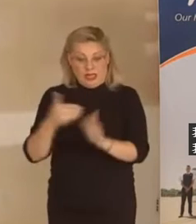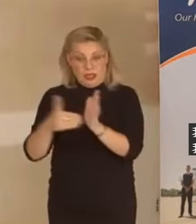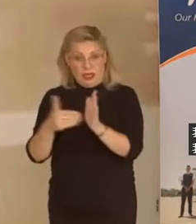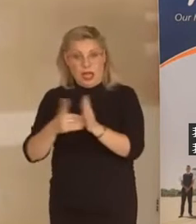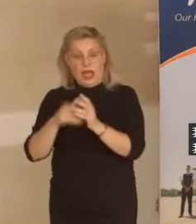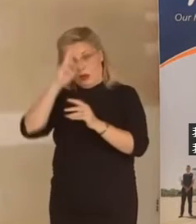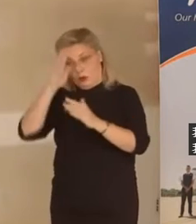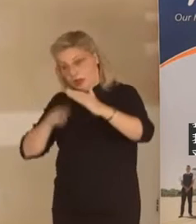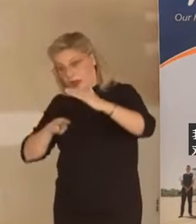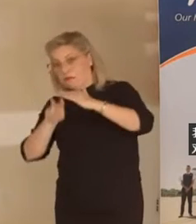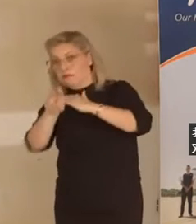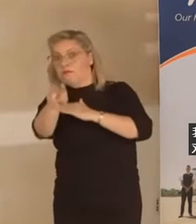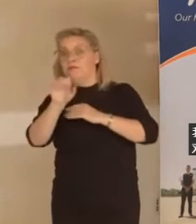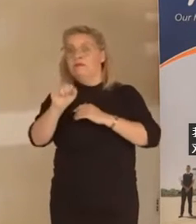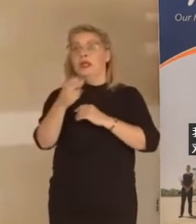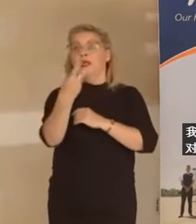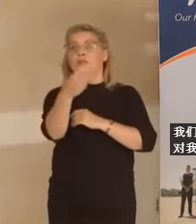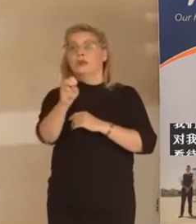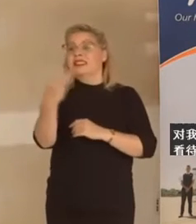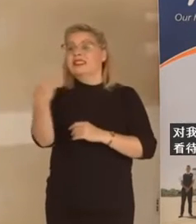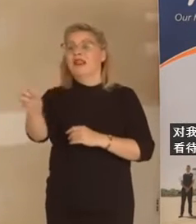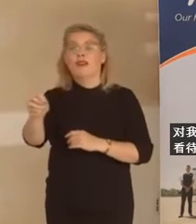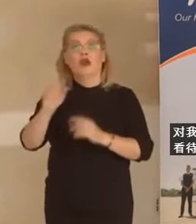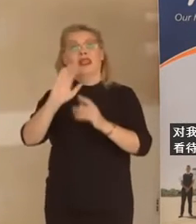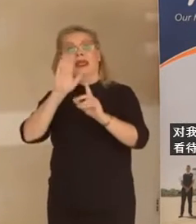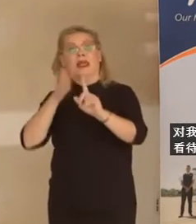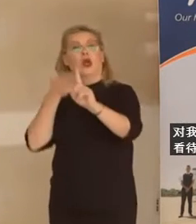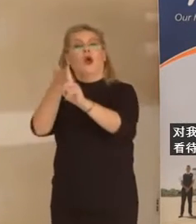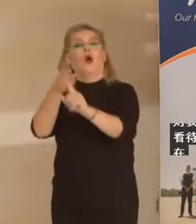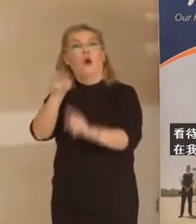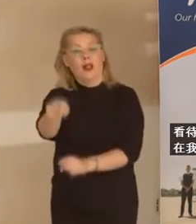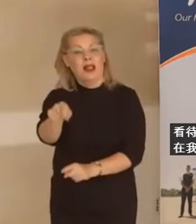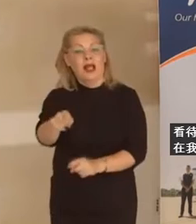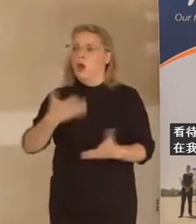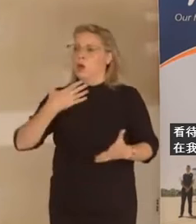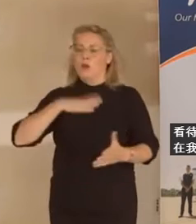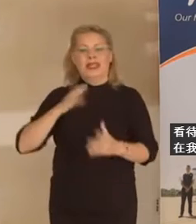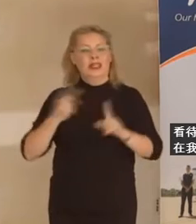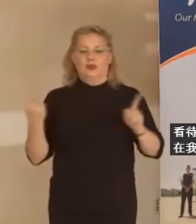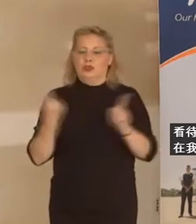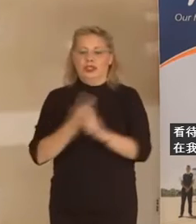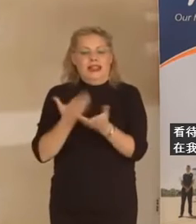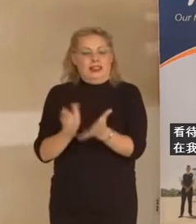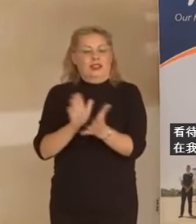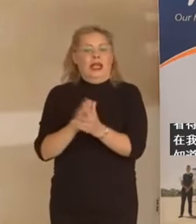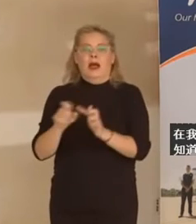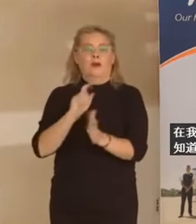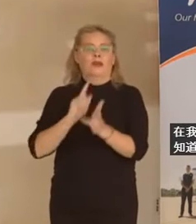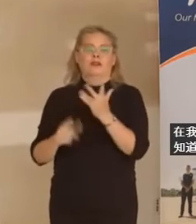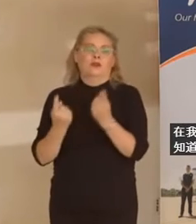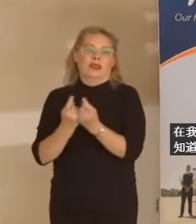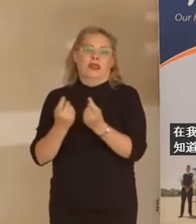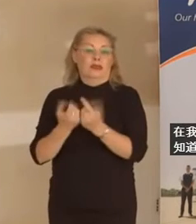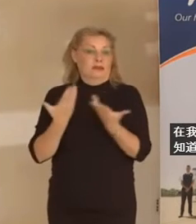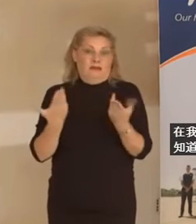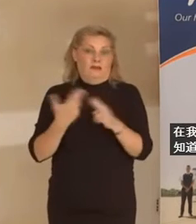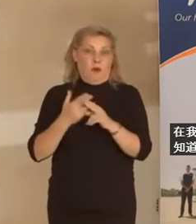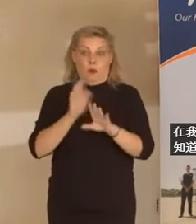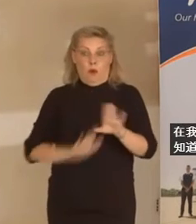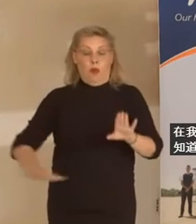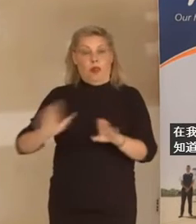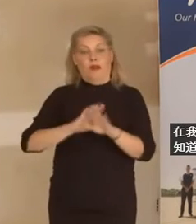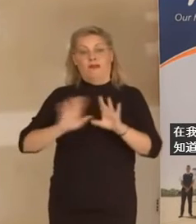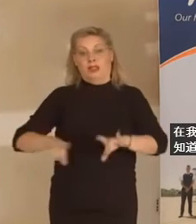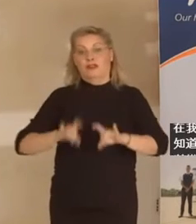2030. That is very, very clear to me. And that's why we need to look at new, innovative ways of doing things. We've done that in our state. I know as the former